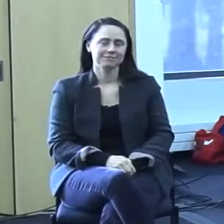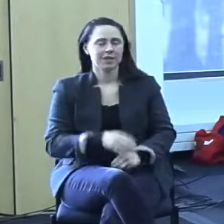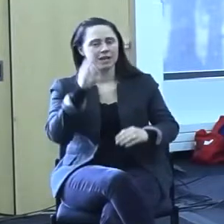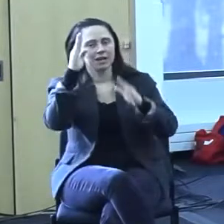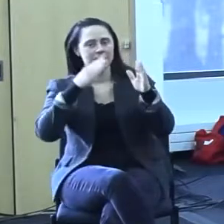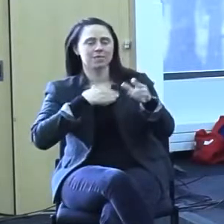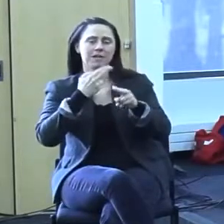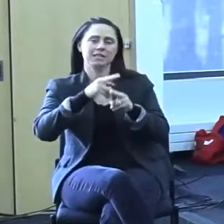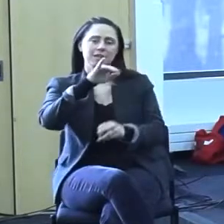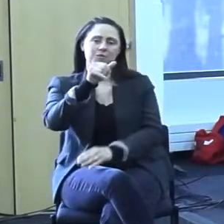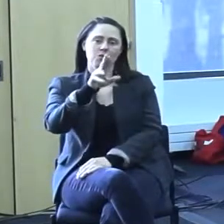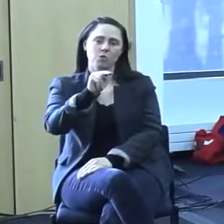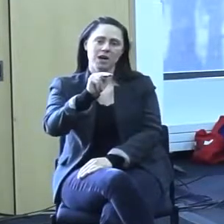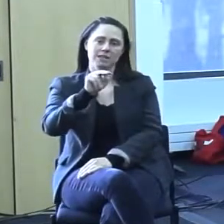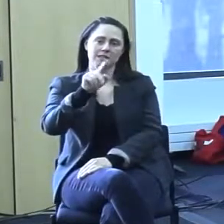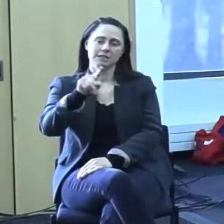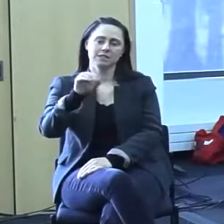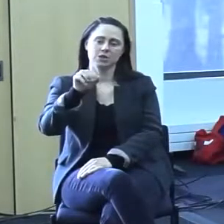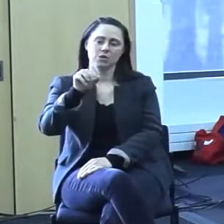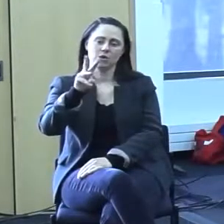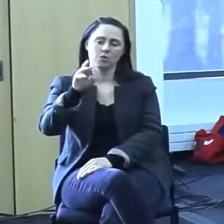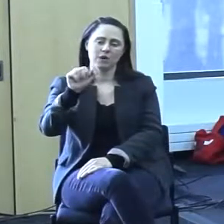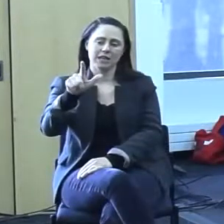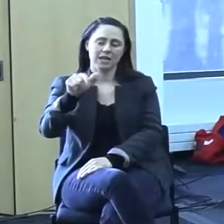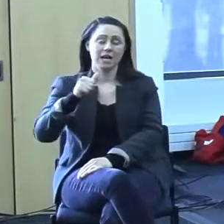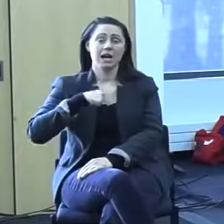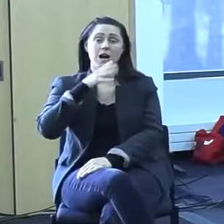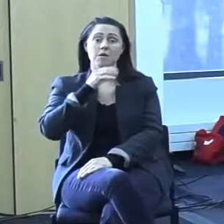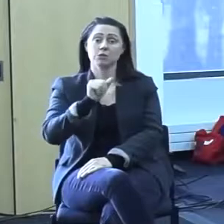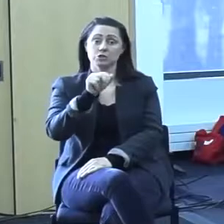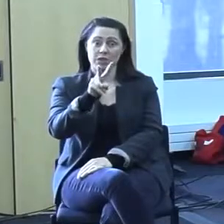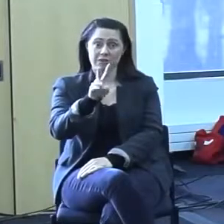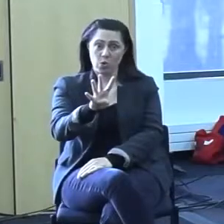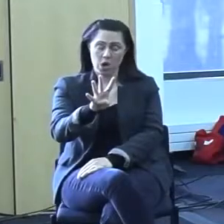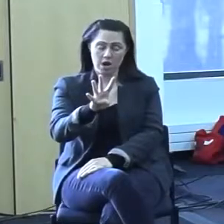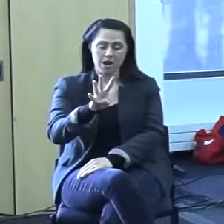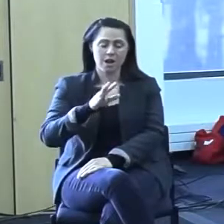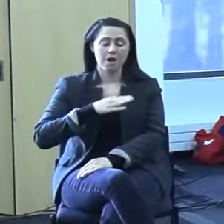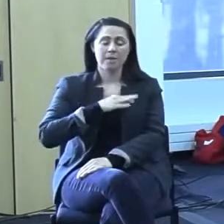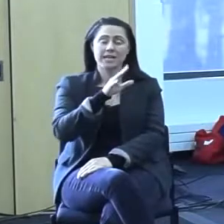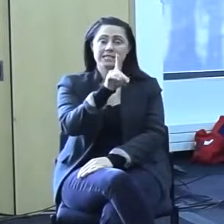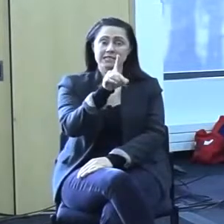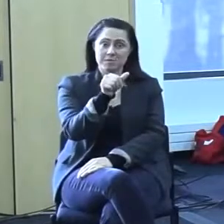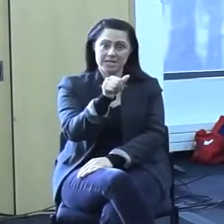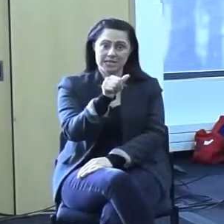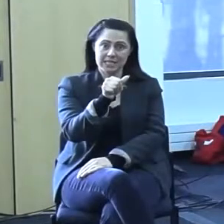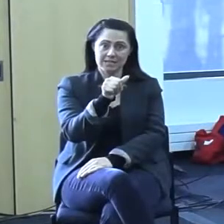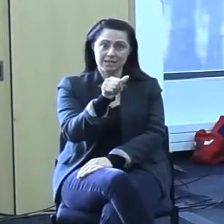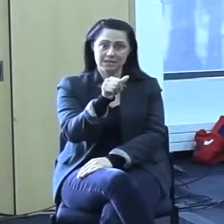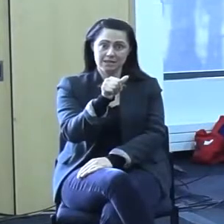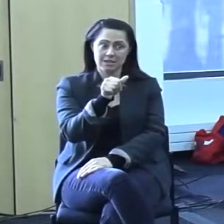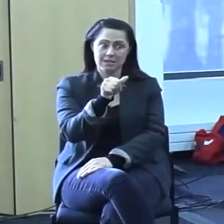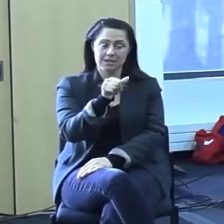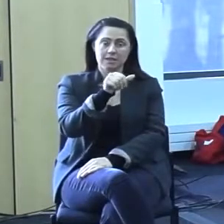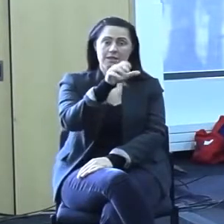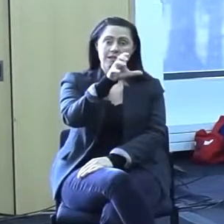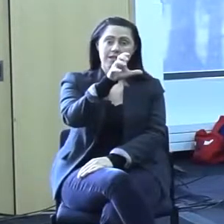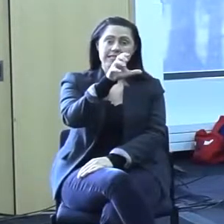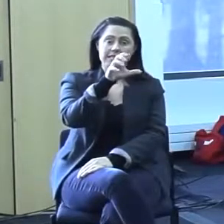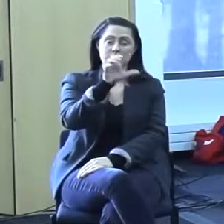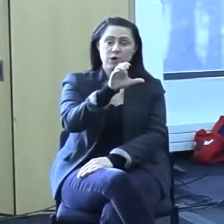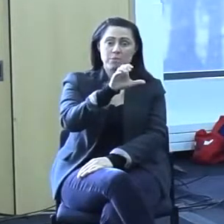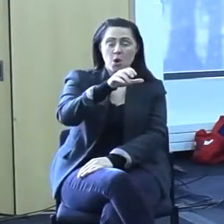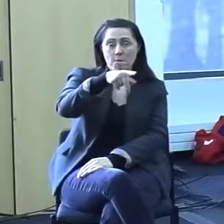Hi, my name is Juan Zavala. I'm 24 years old. My disability is cerebral